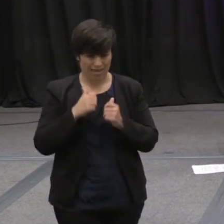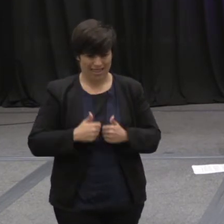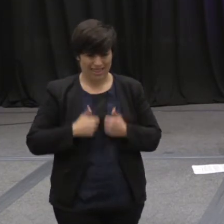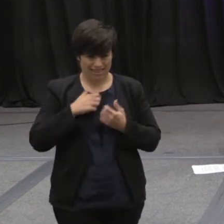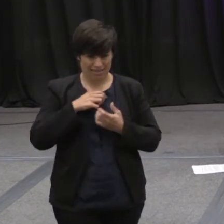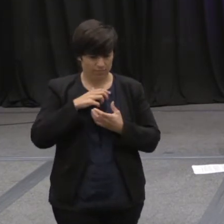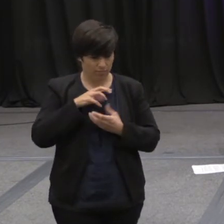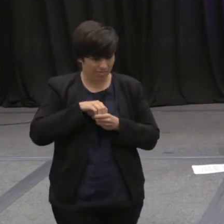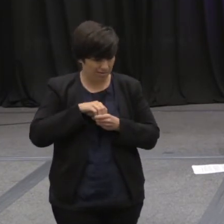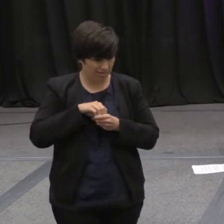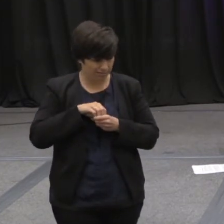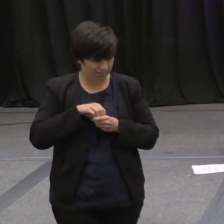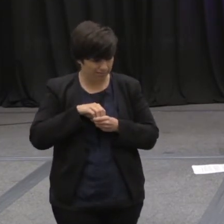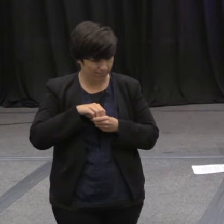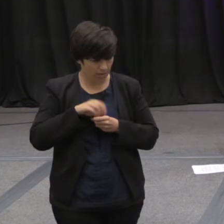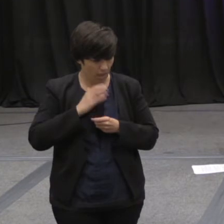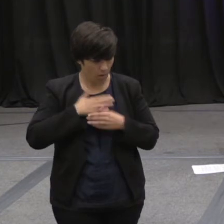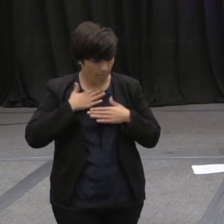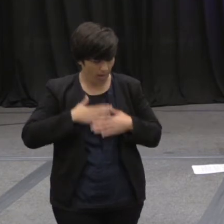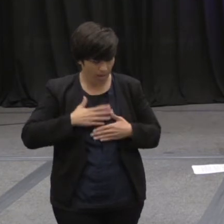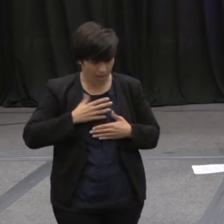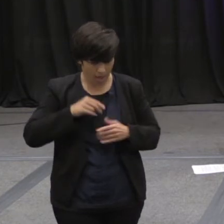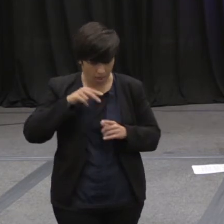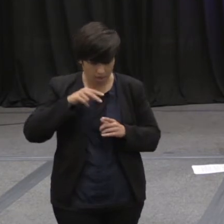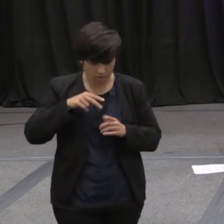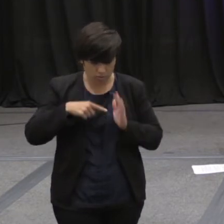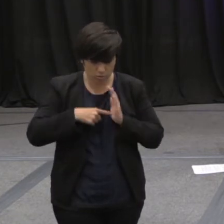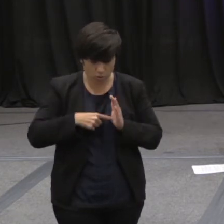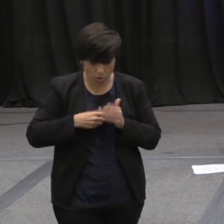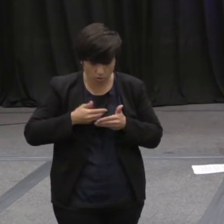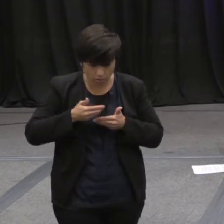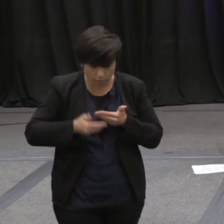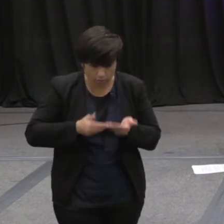some kindness is really useful.